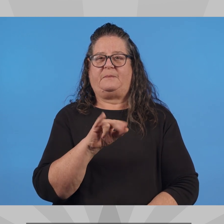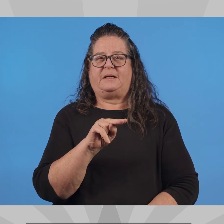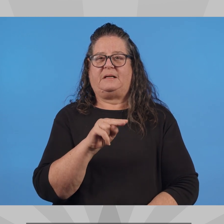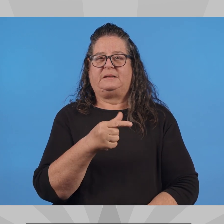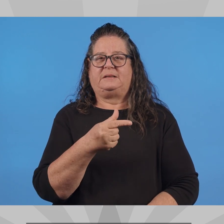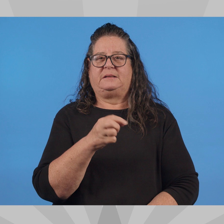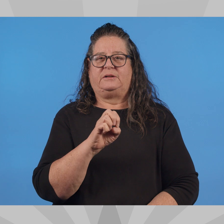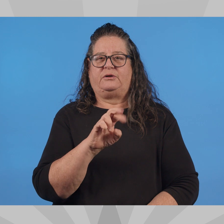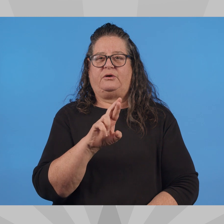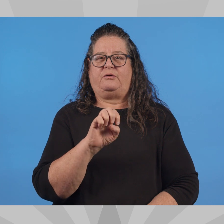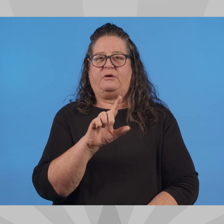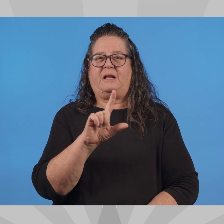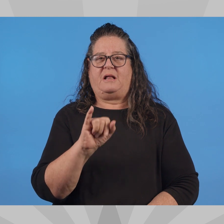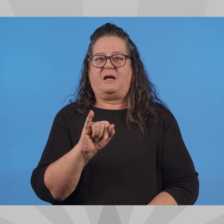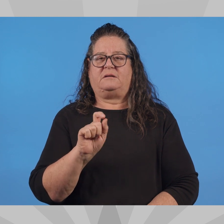beverlypingerelli.org.